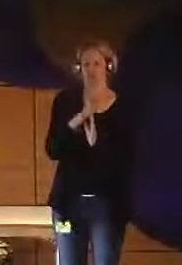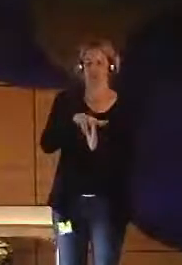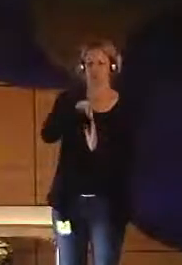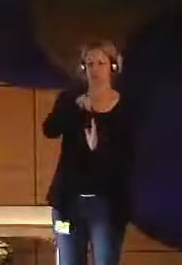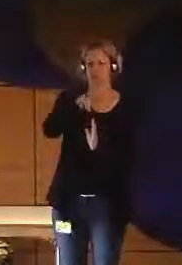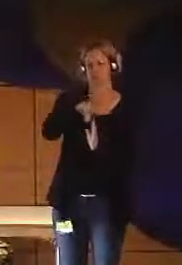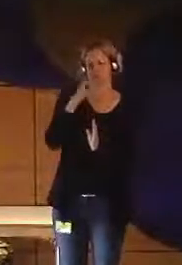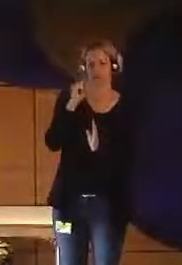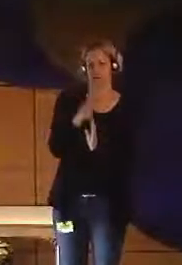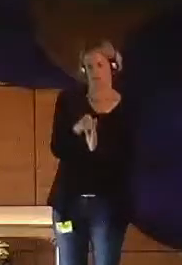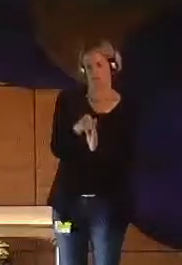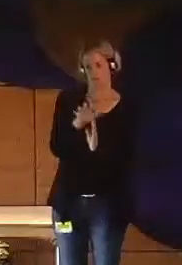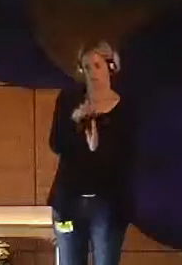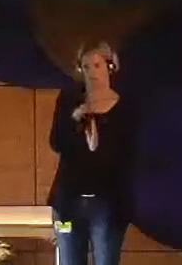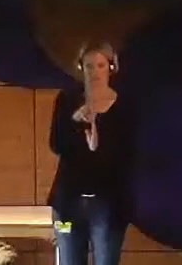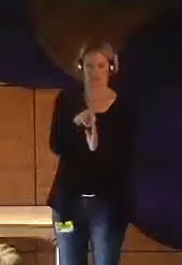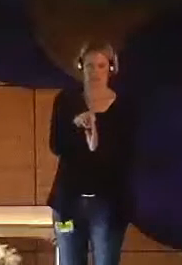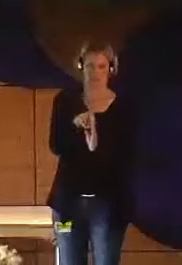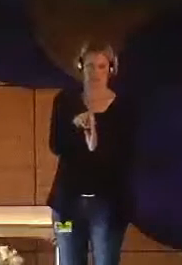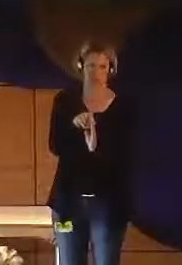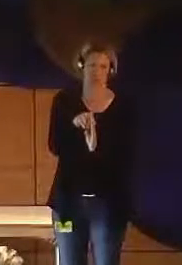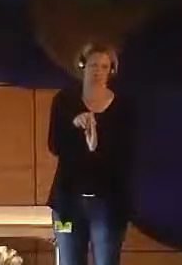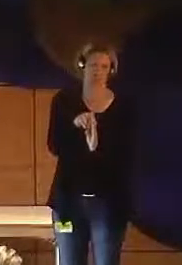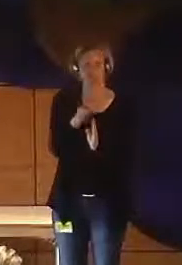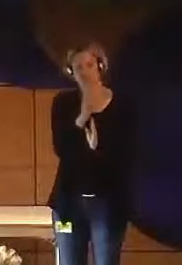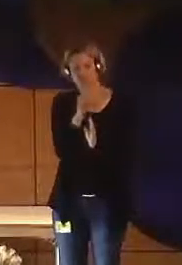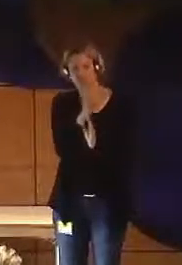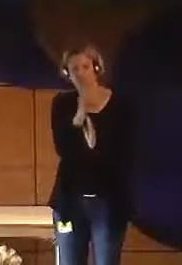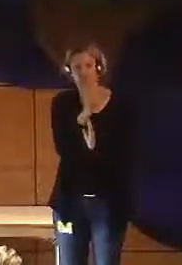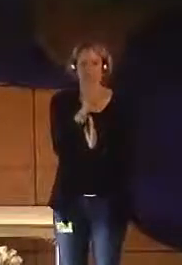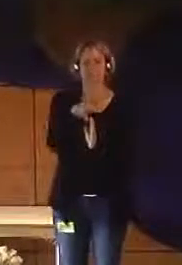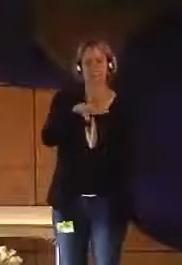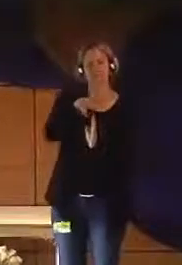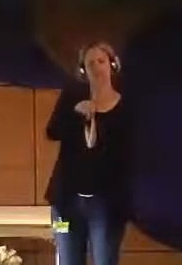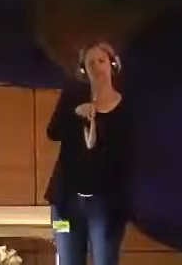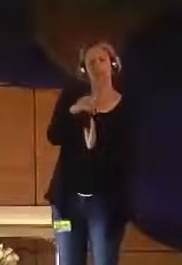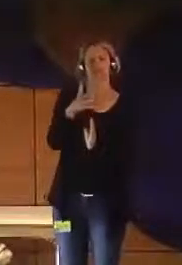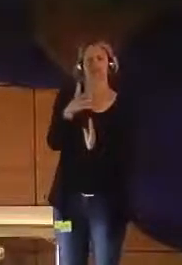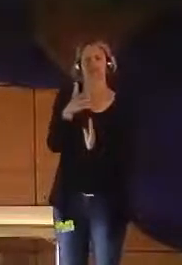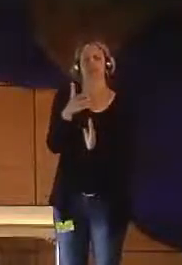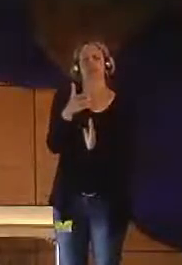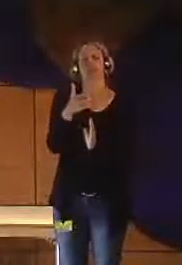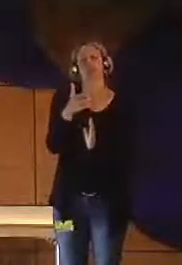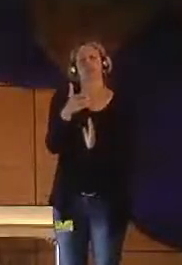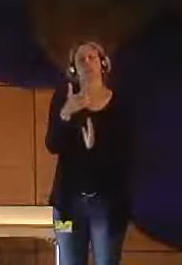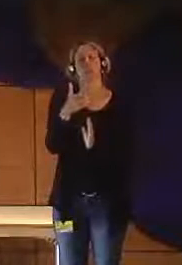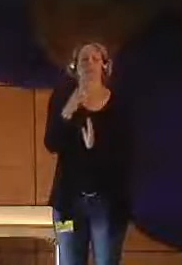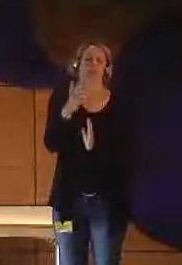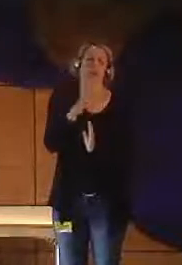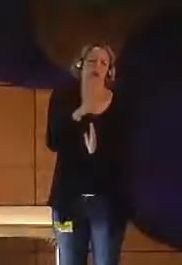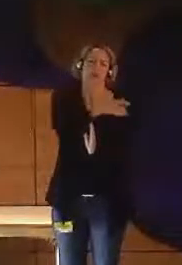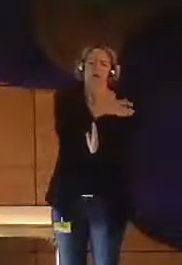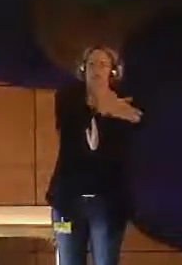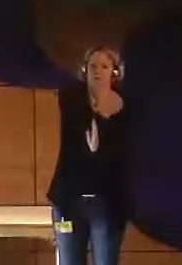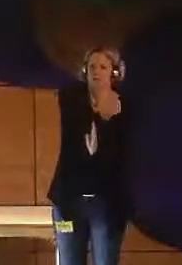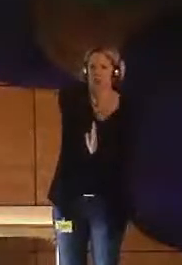I think I'm tending to 13 is about the sort of age I'm doing. Some of them obviously presented quite late, and some of them